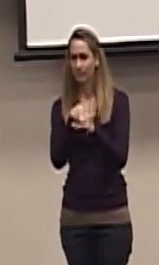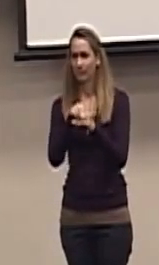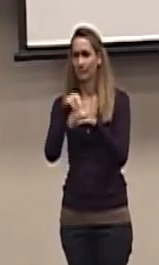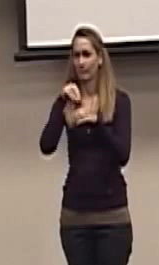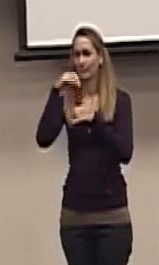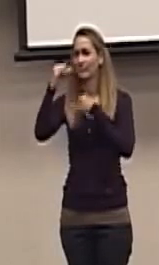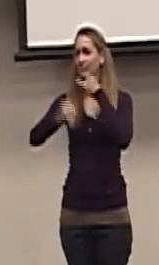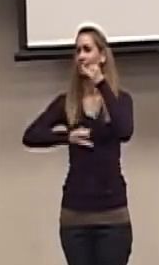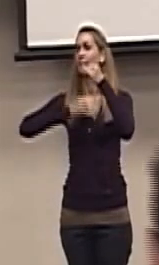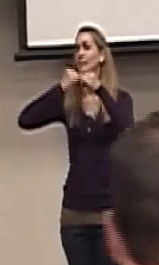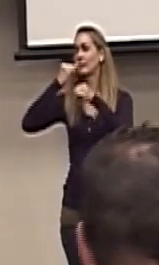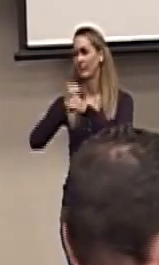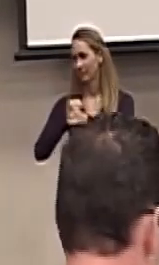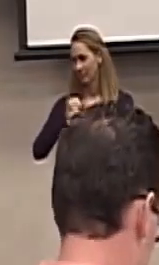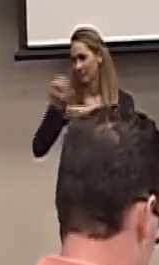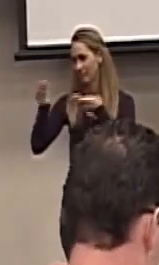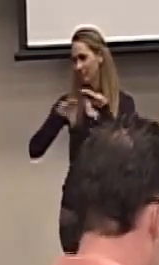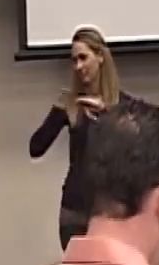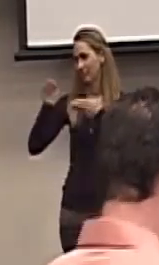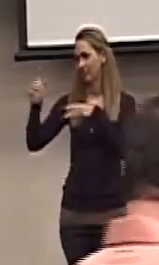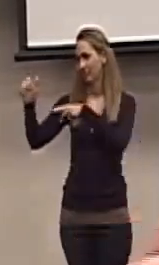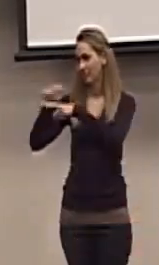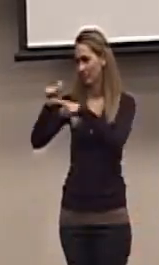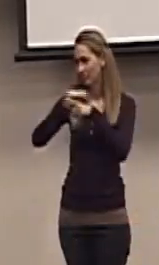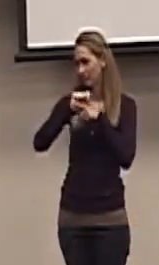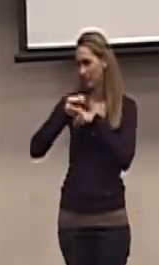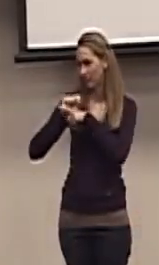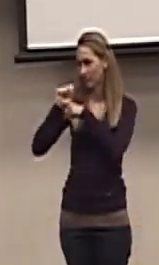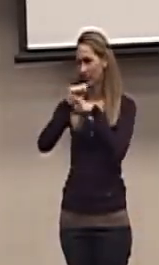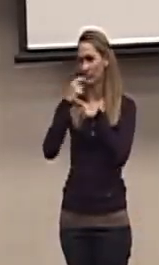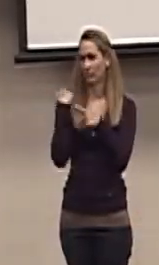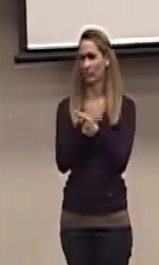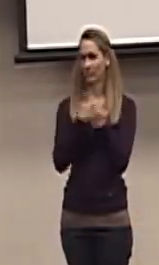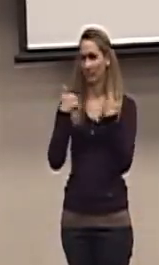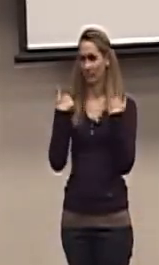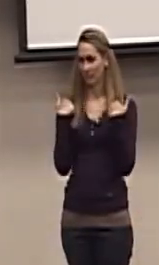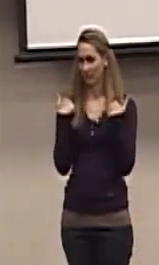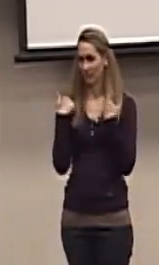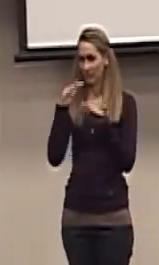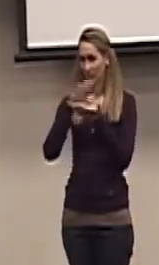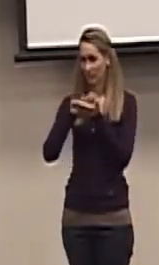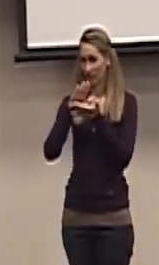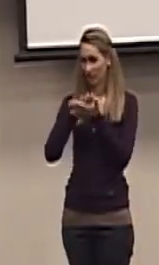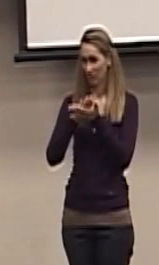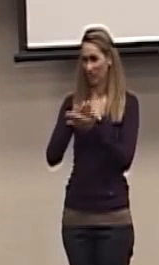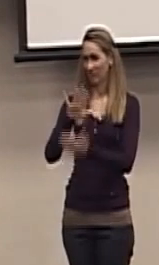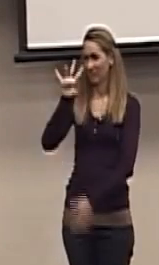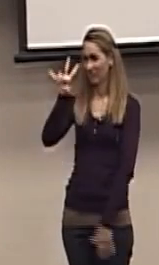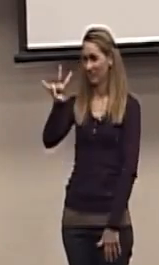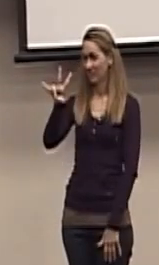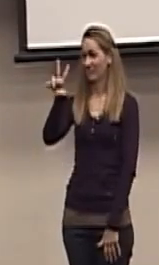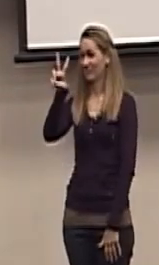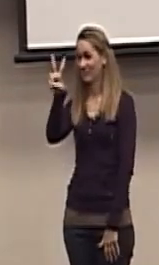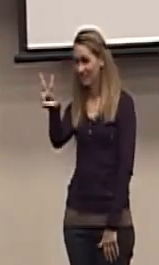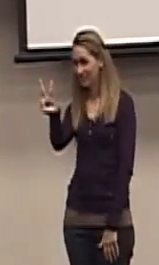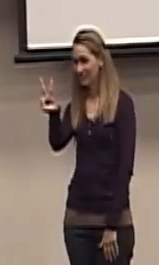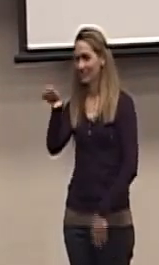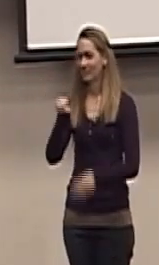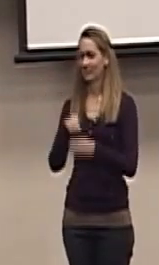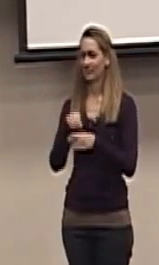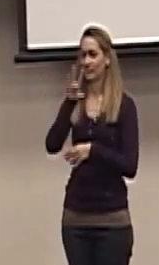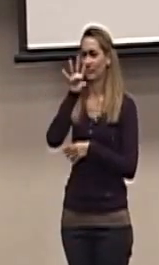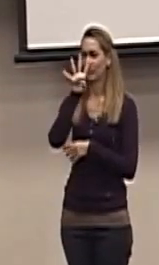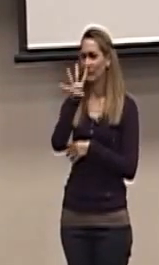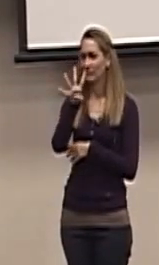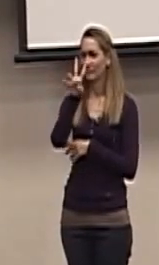training. And therefore, we have 72 ministry training schools in 42 nations